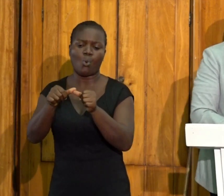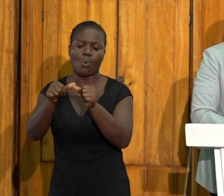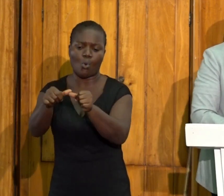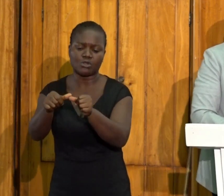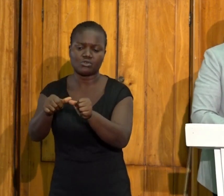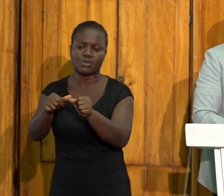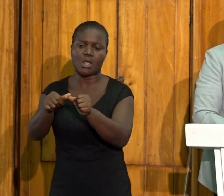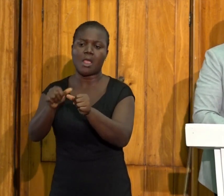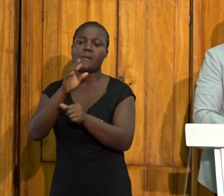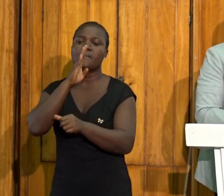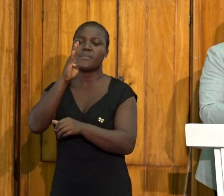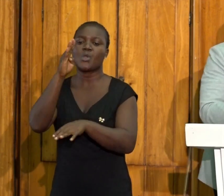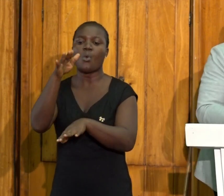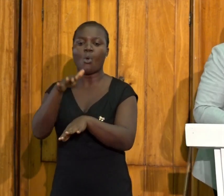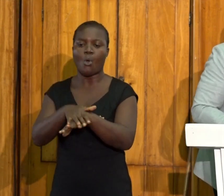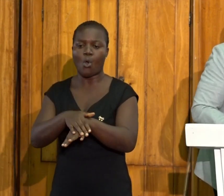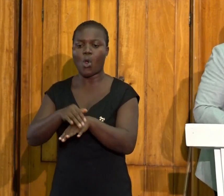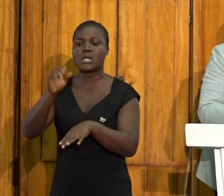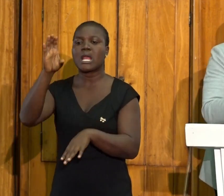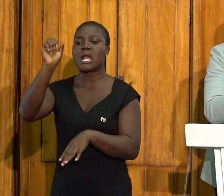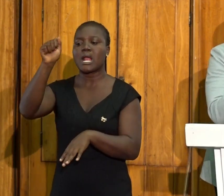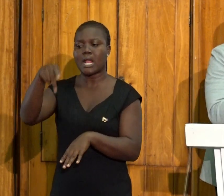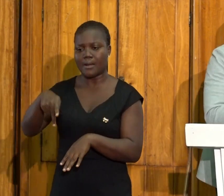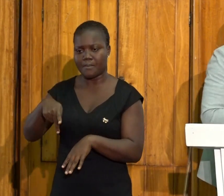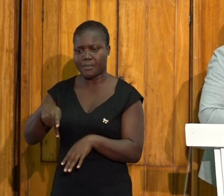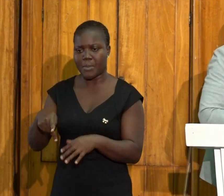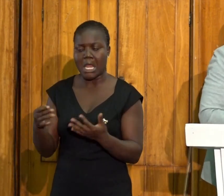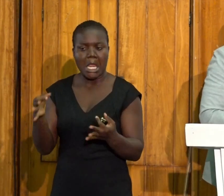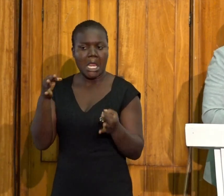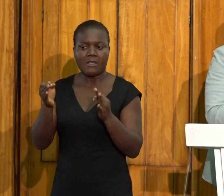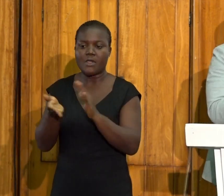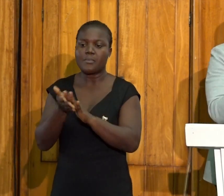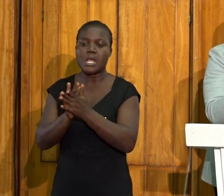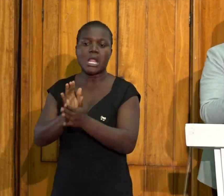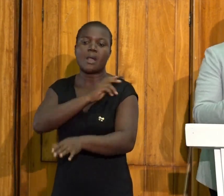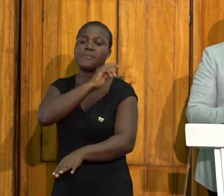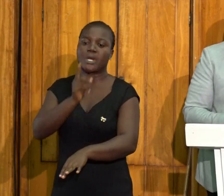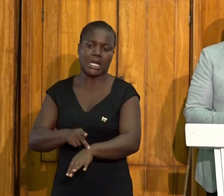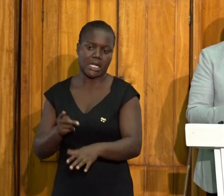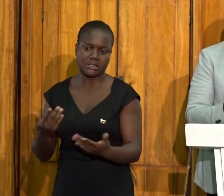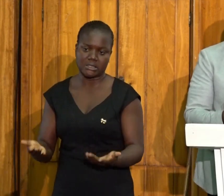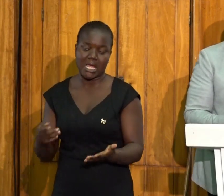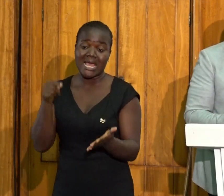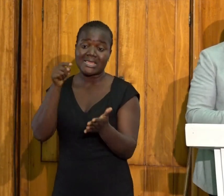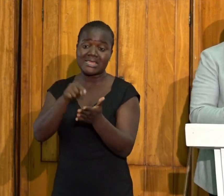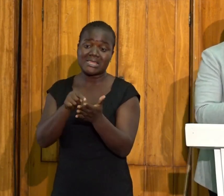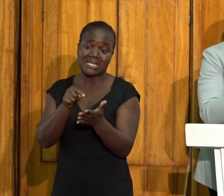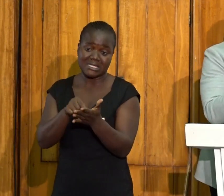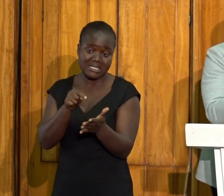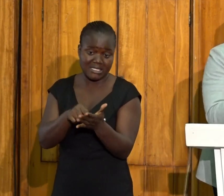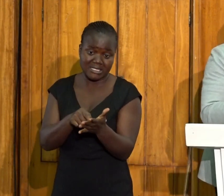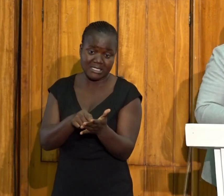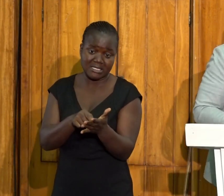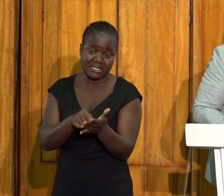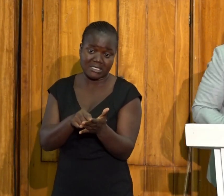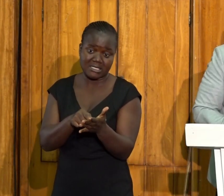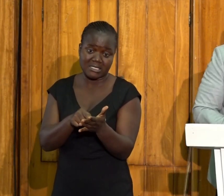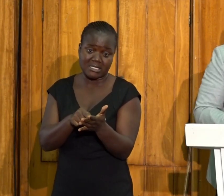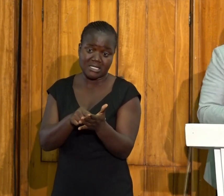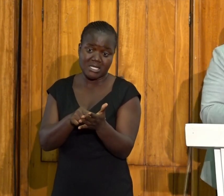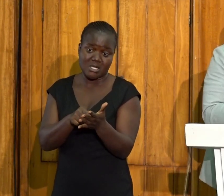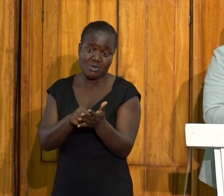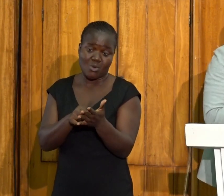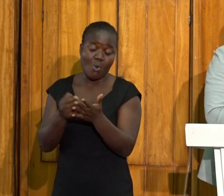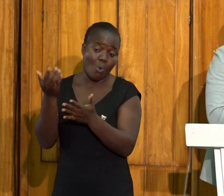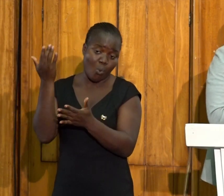being on CAB or these PrEP options when they became pregnant. This was, they led by example